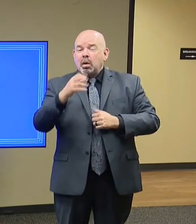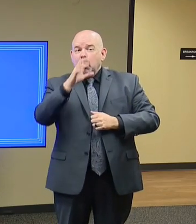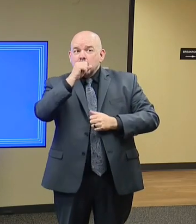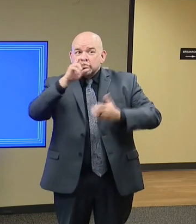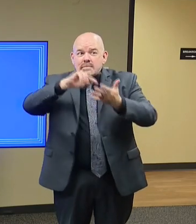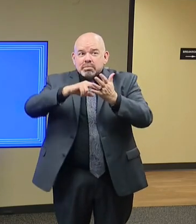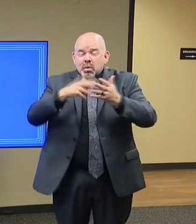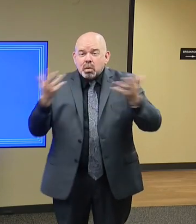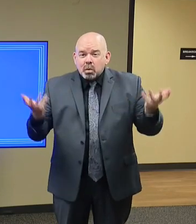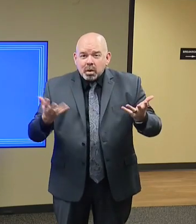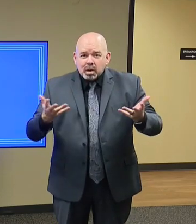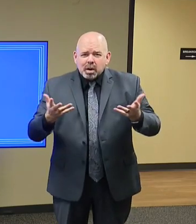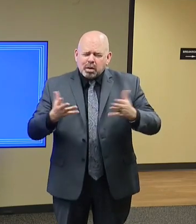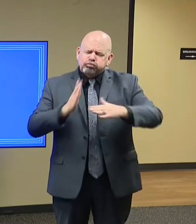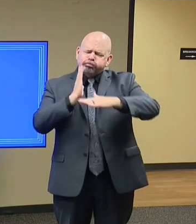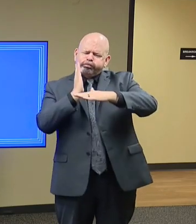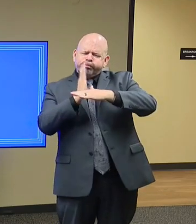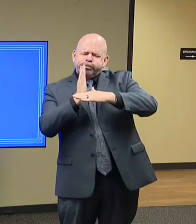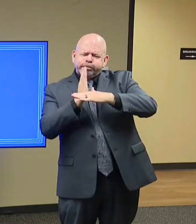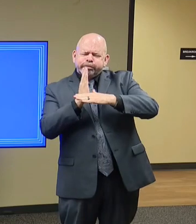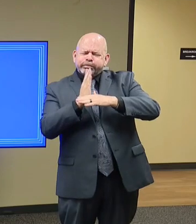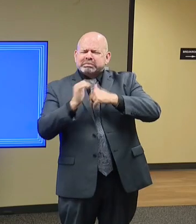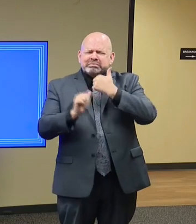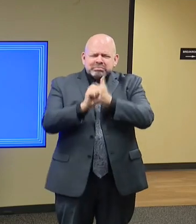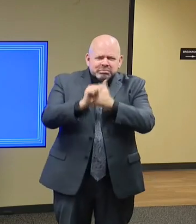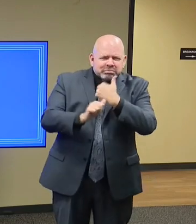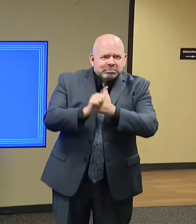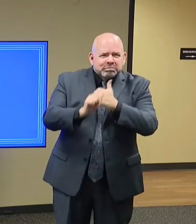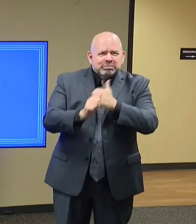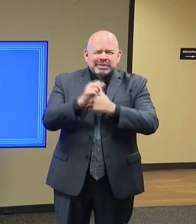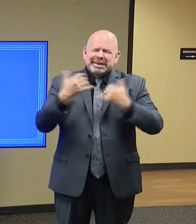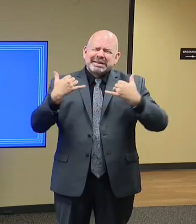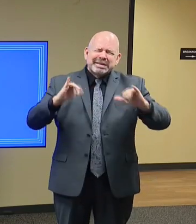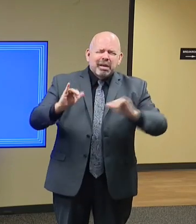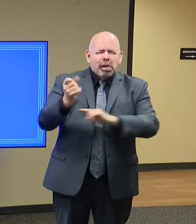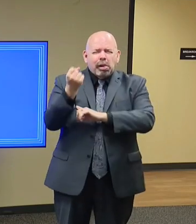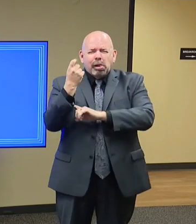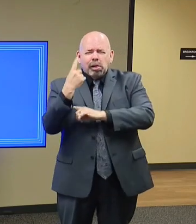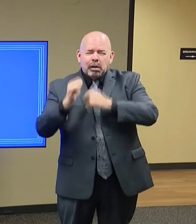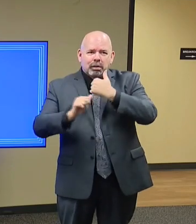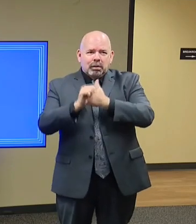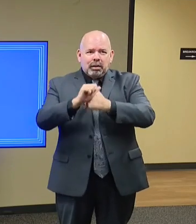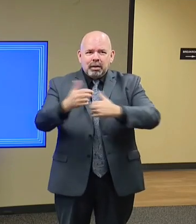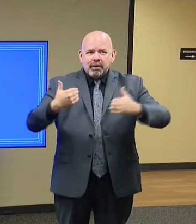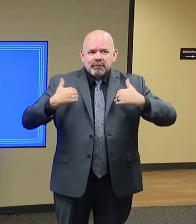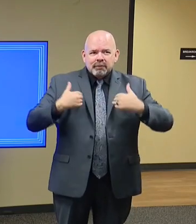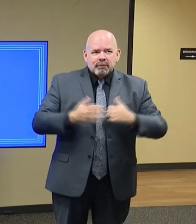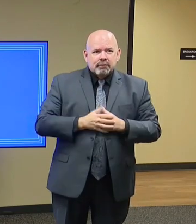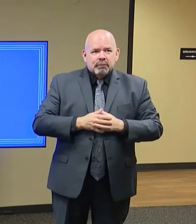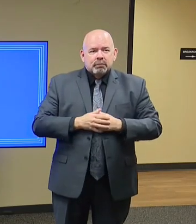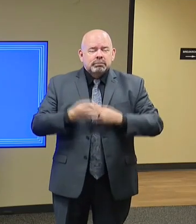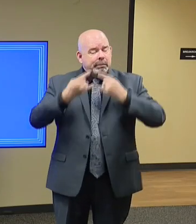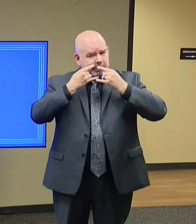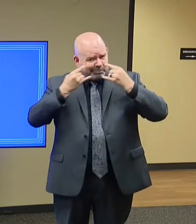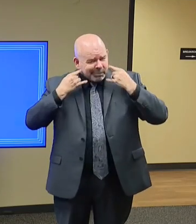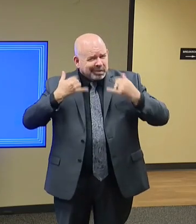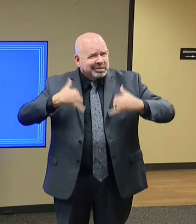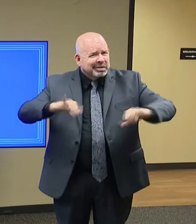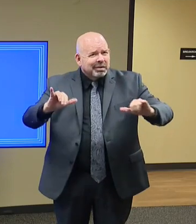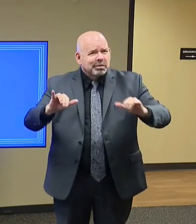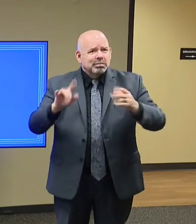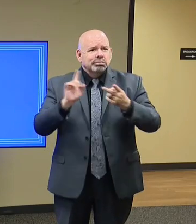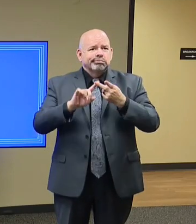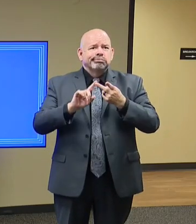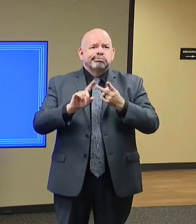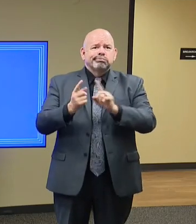achievement is due to what you as a community have done. Wearing your mask, 6-foot distance, washing your hands,